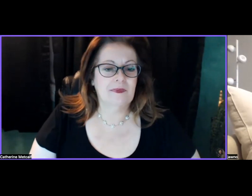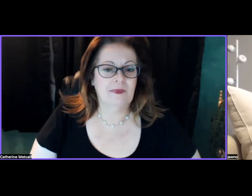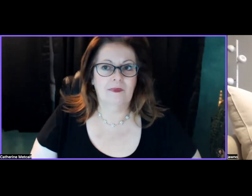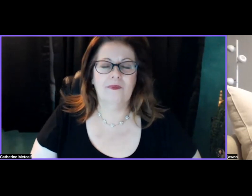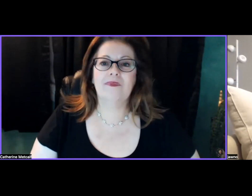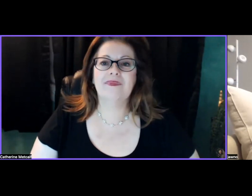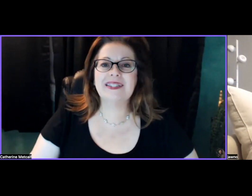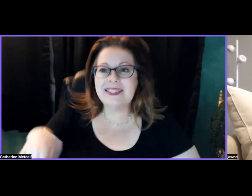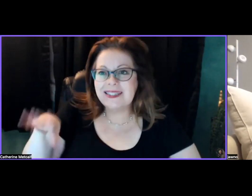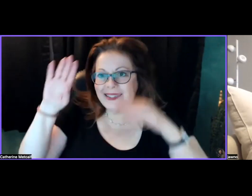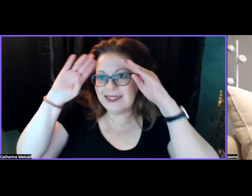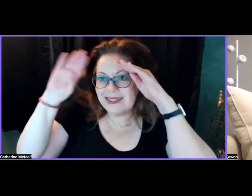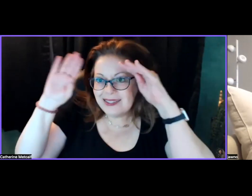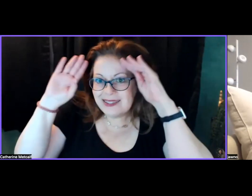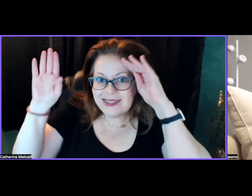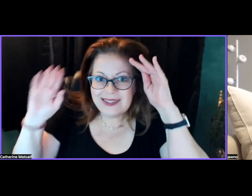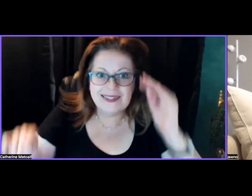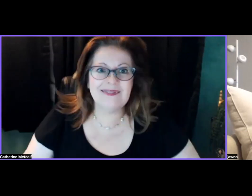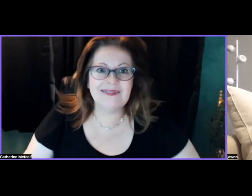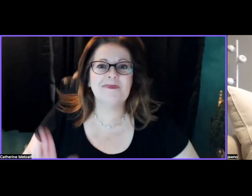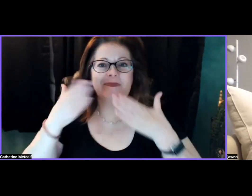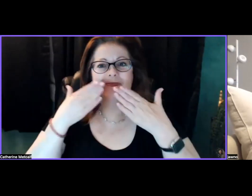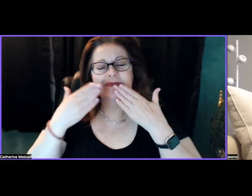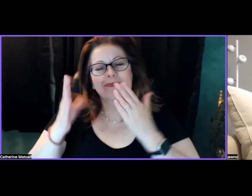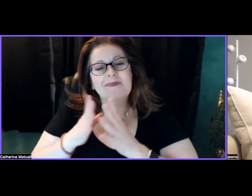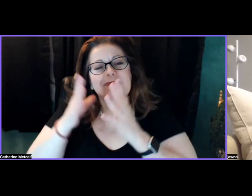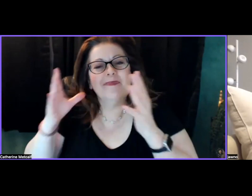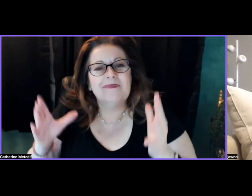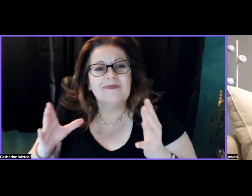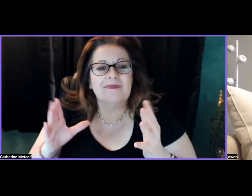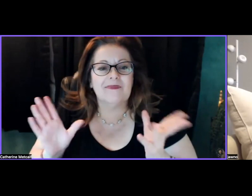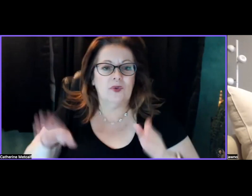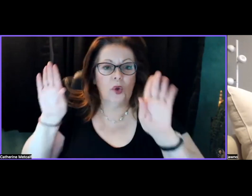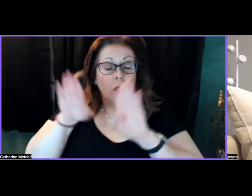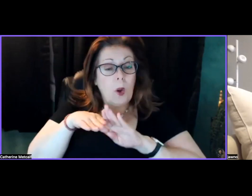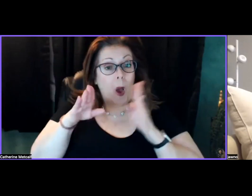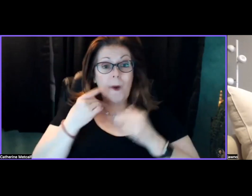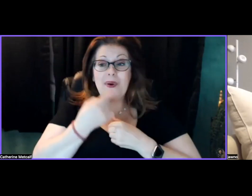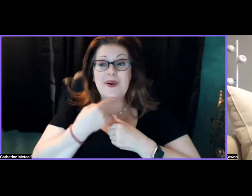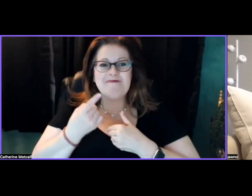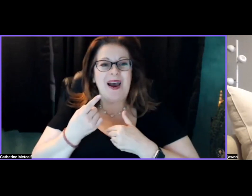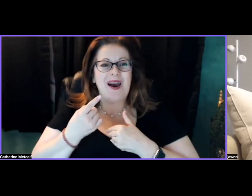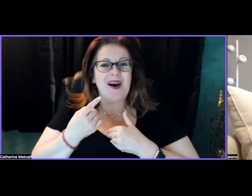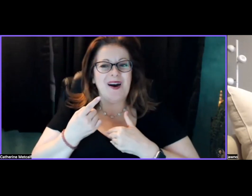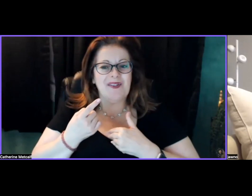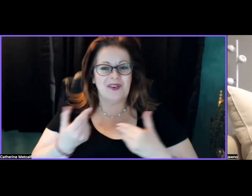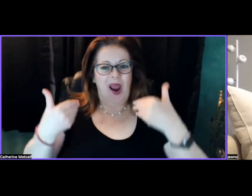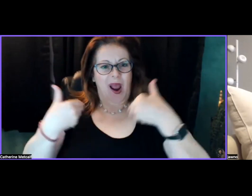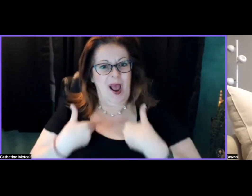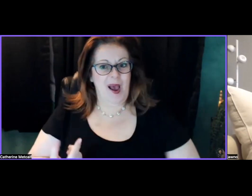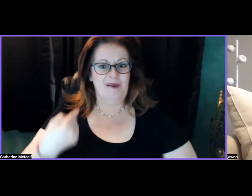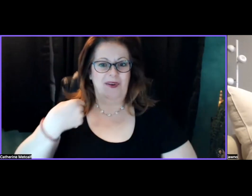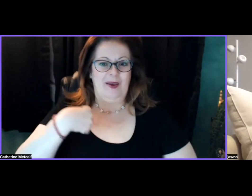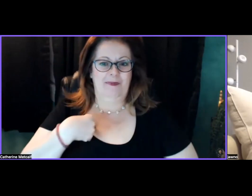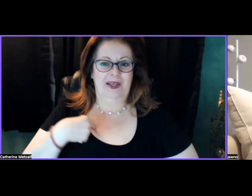Hi, everyone. Thank you so much to Open Mouth for having me. And it was wonderful to hear